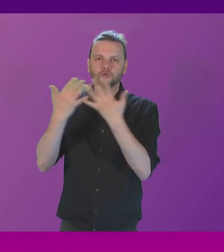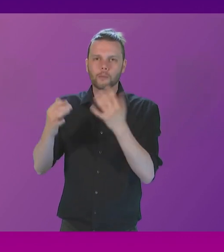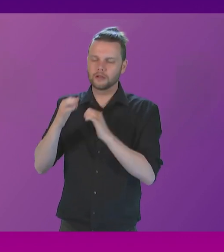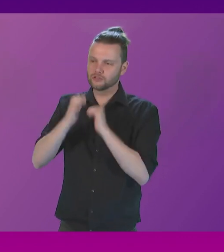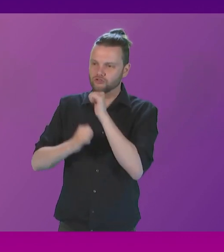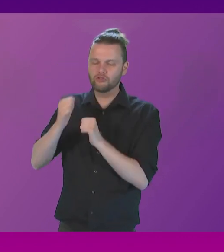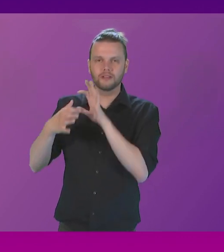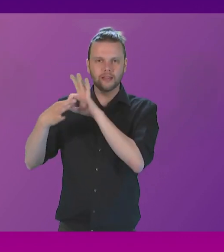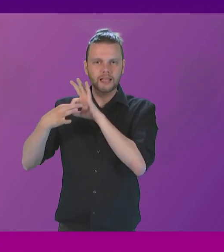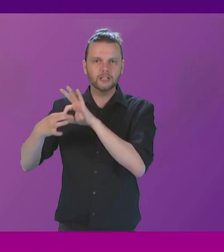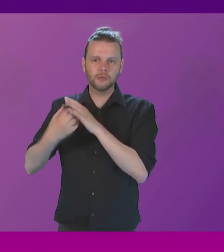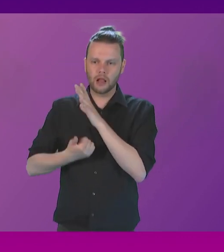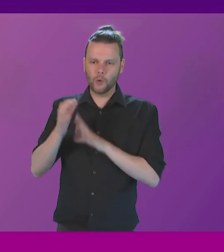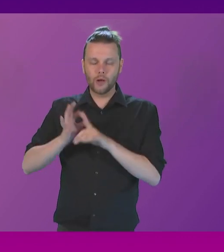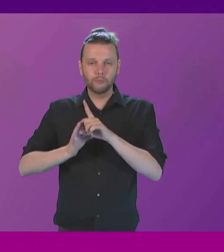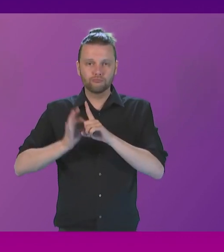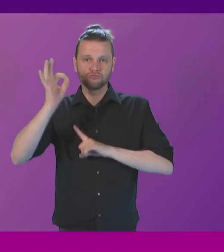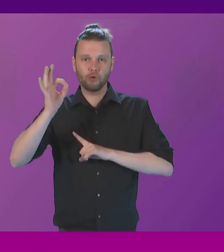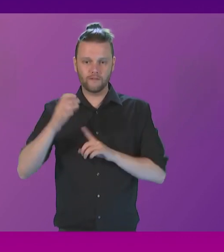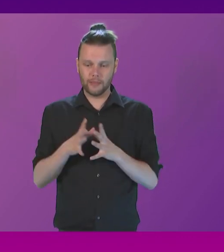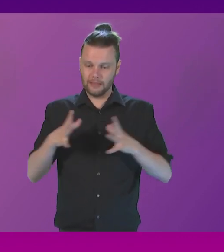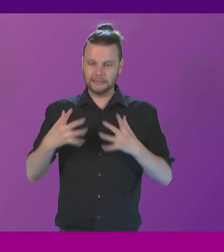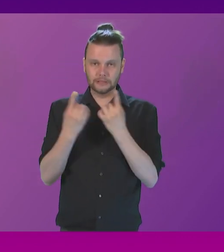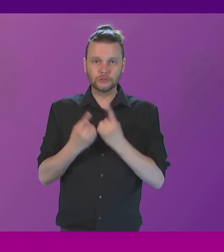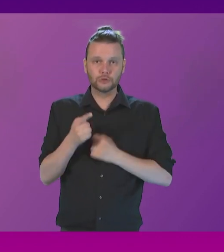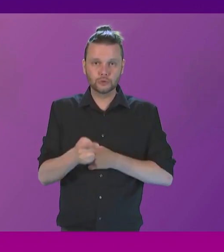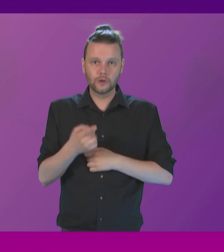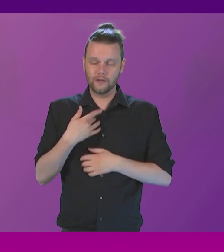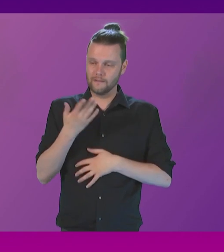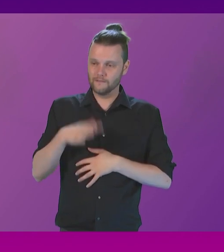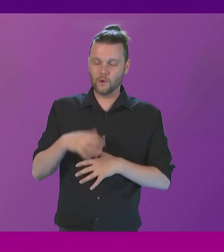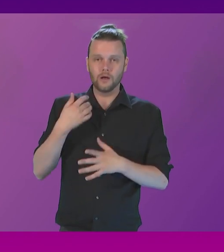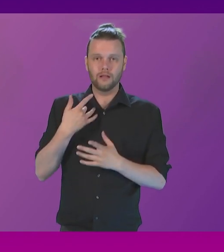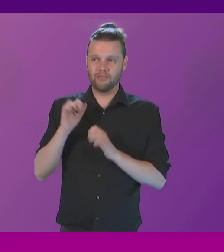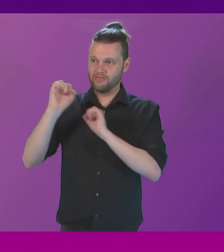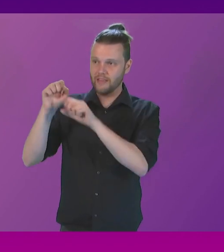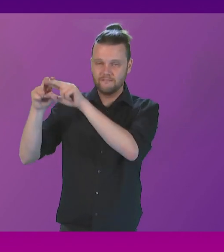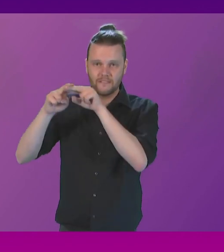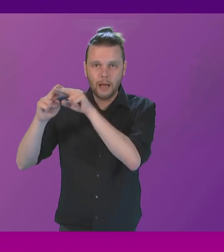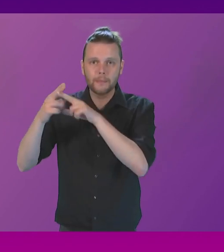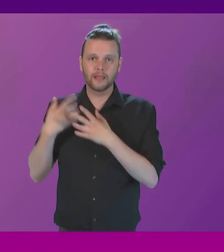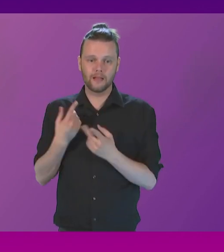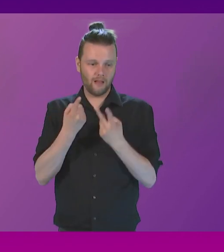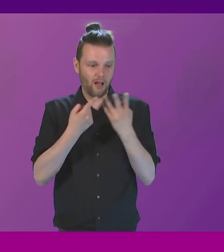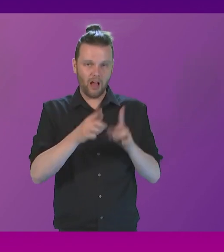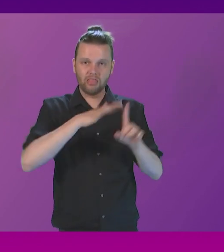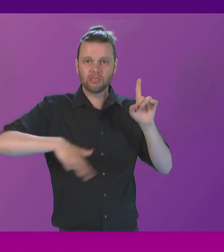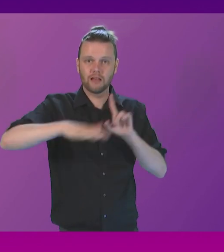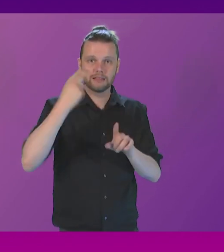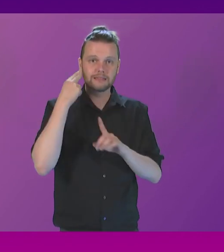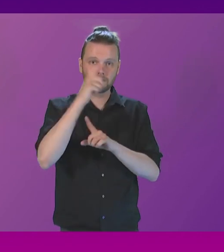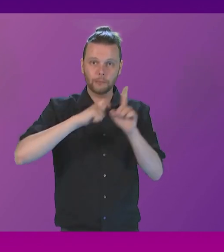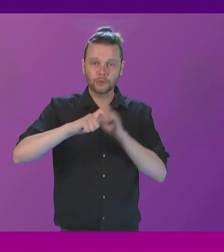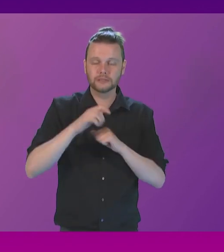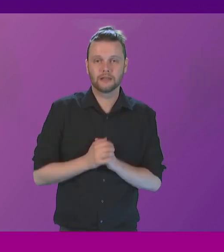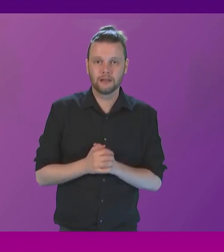constructive engagement on how we can improve these matters on behalf of their families and others in the deaf community.